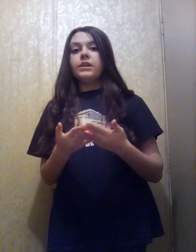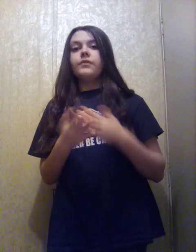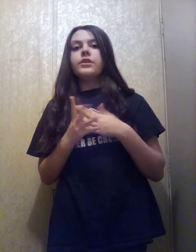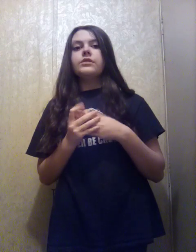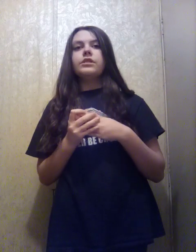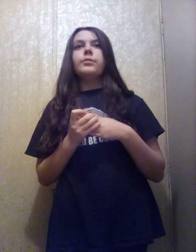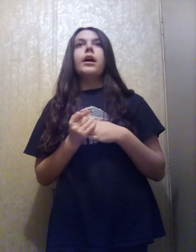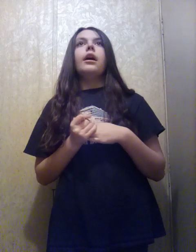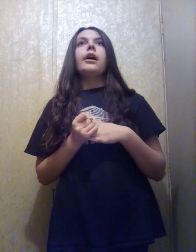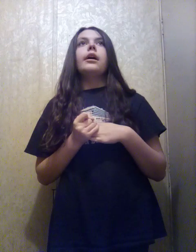something for YouTube.